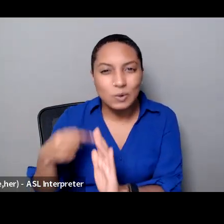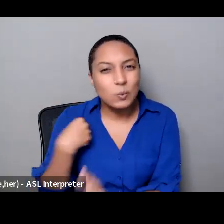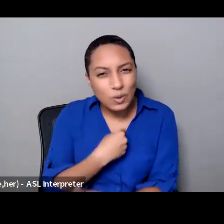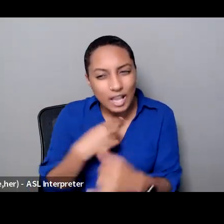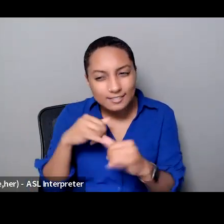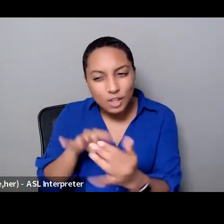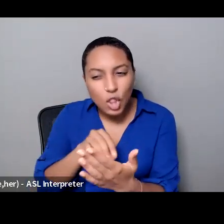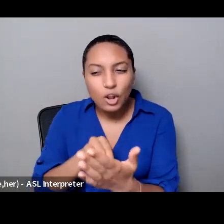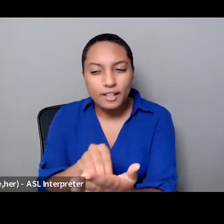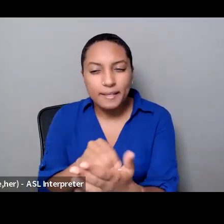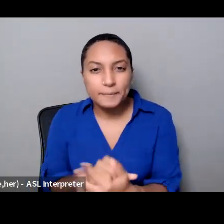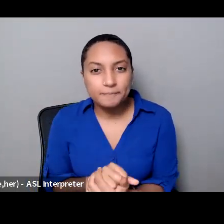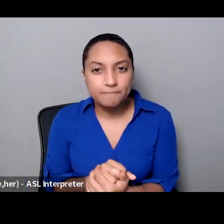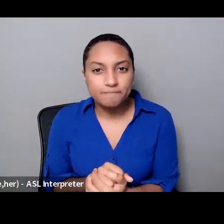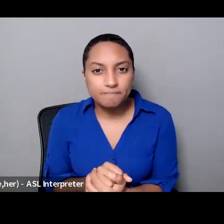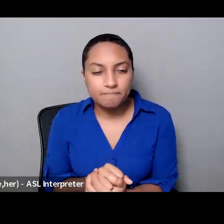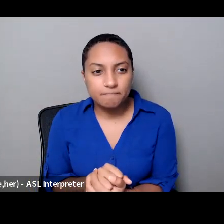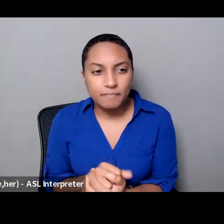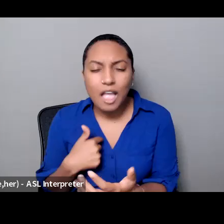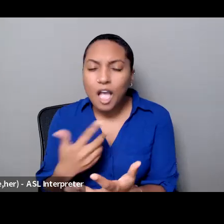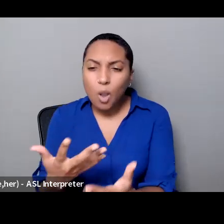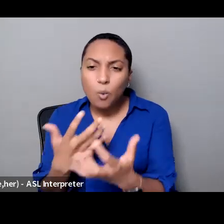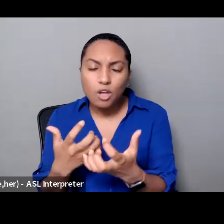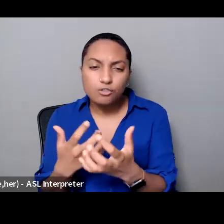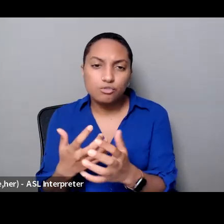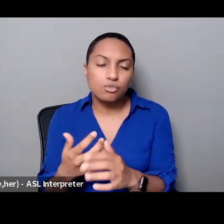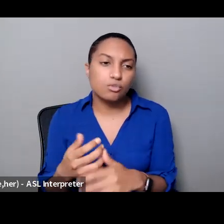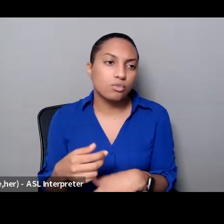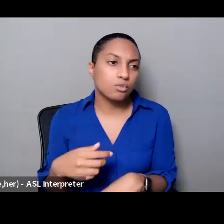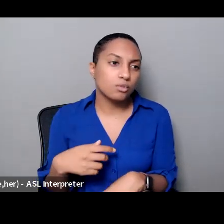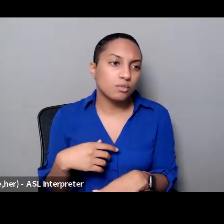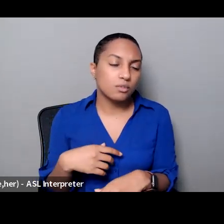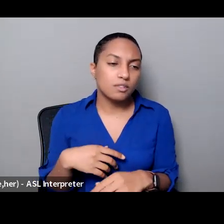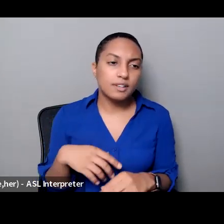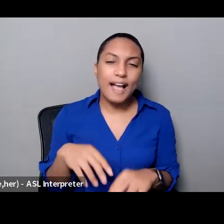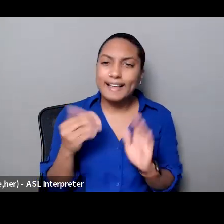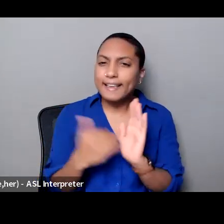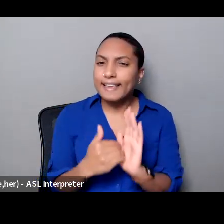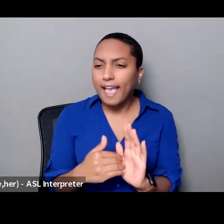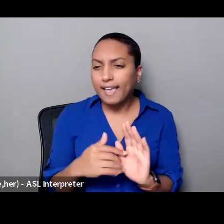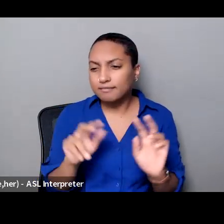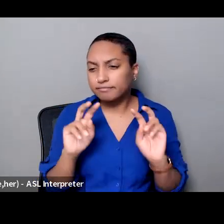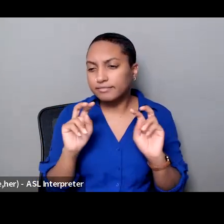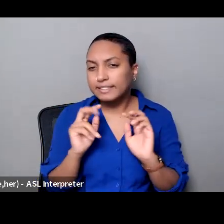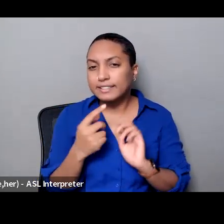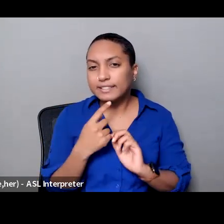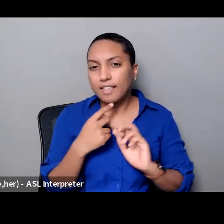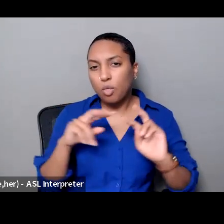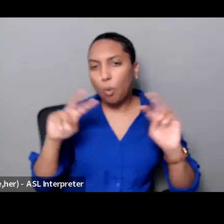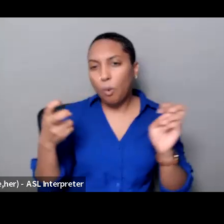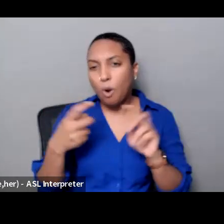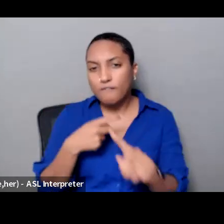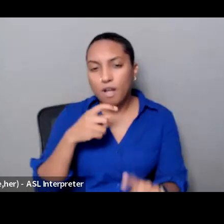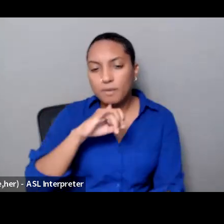I want to go back to John McKnight's quote for a moment. I use this quote because I think he said something important for